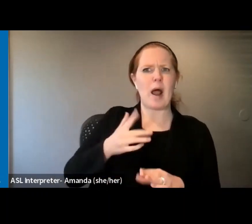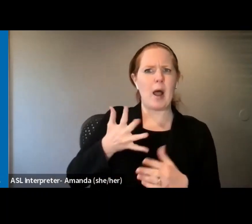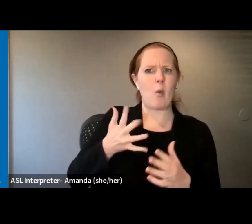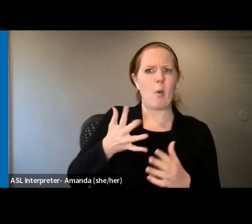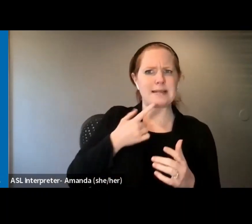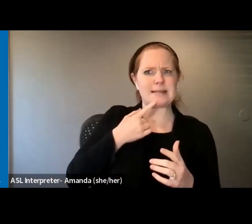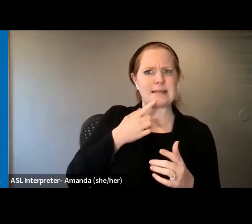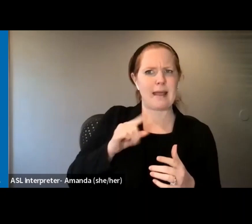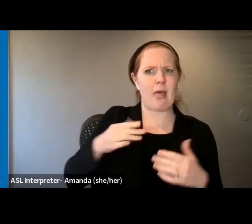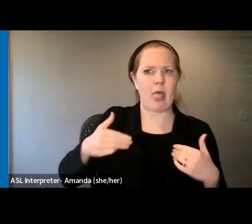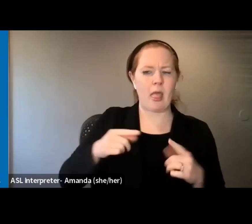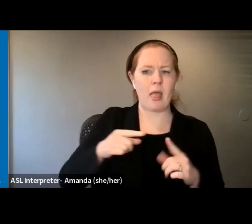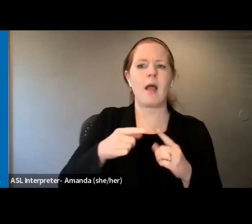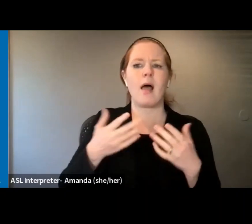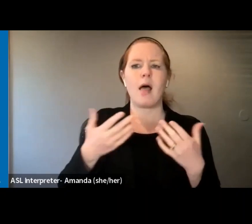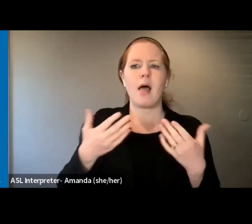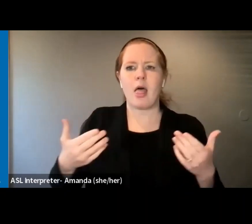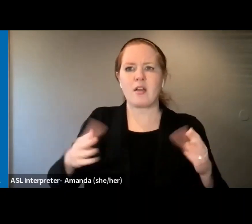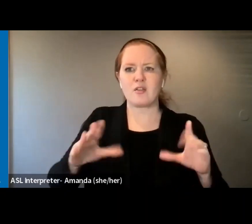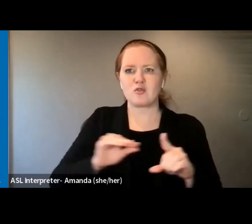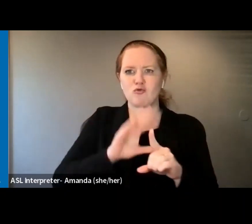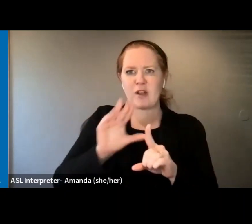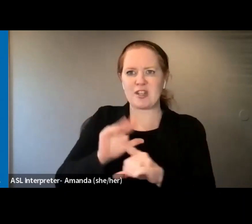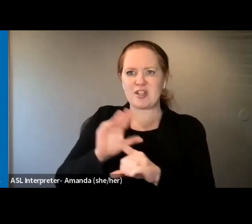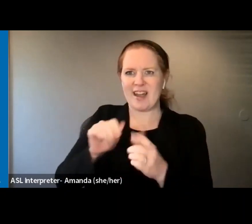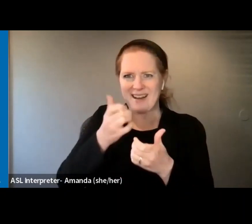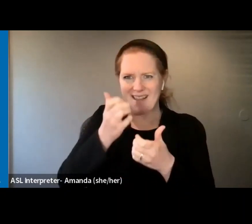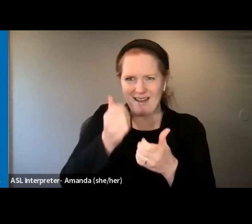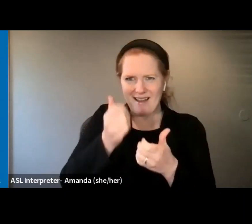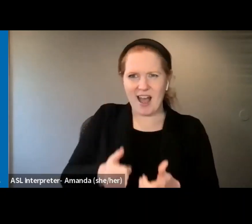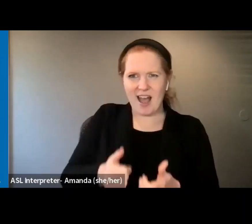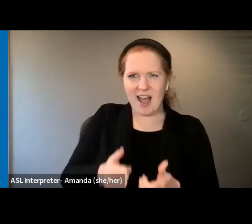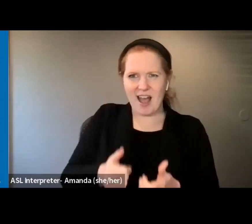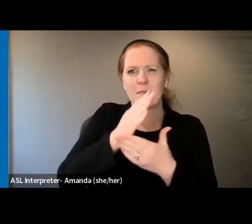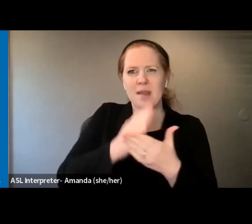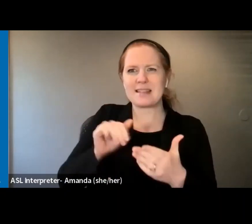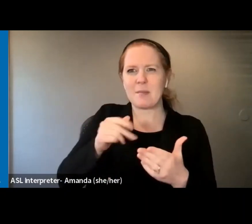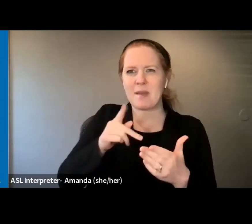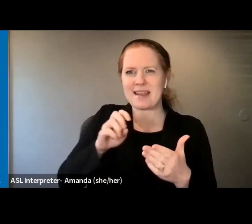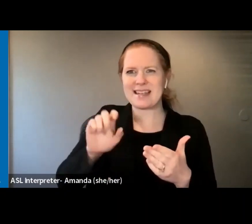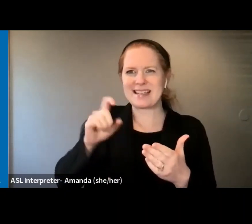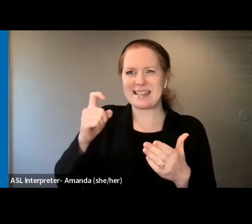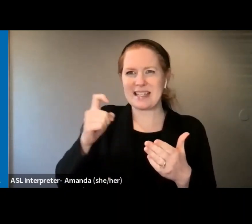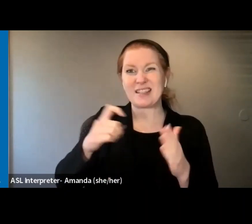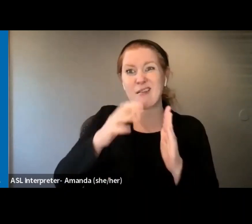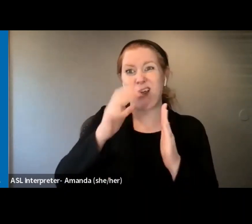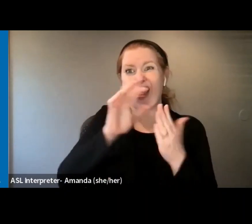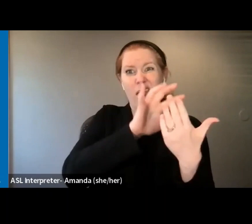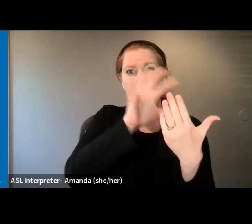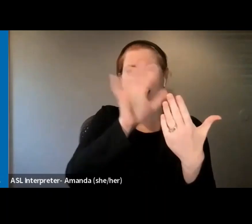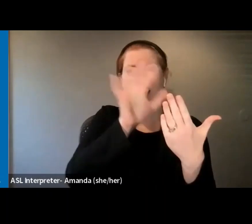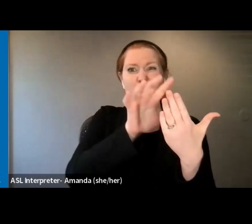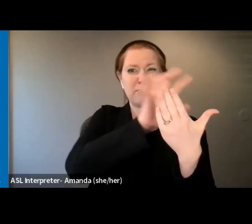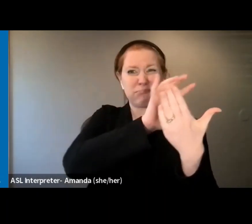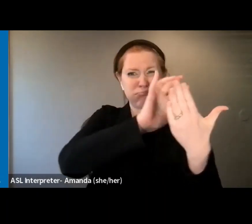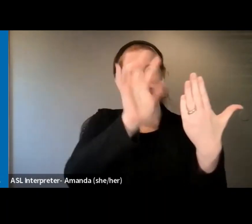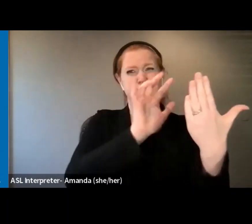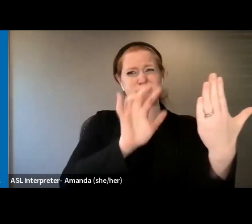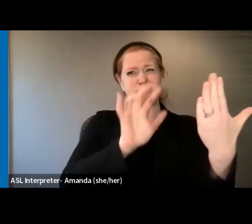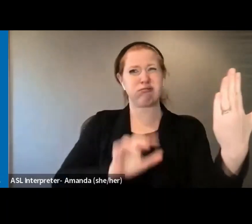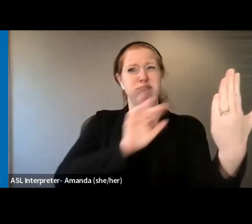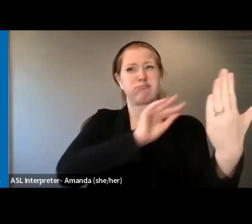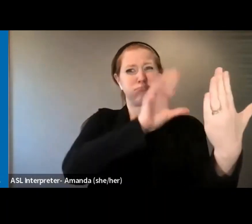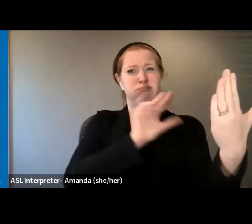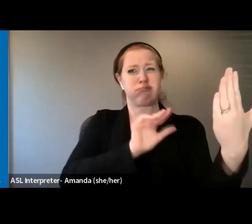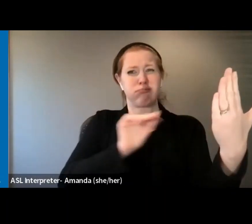not taken screenshots of every single piece of Appendix E. It's quite long and lengthy, but I was trying to pull out the